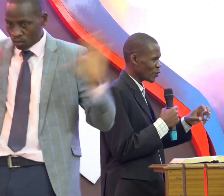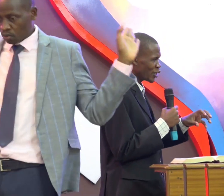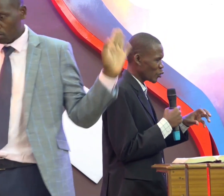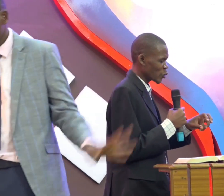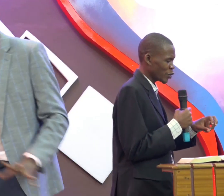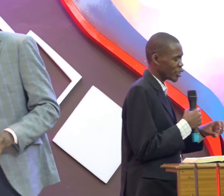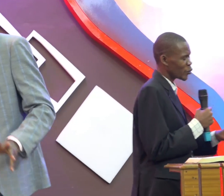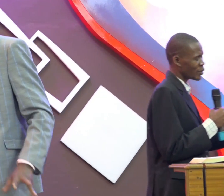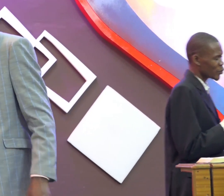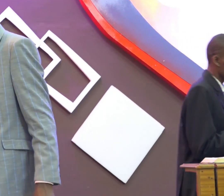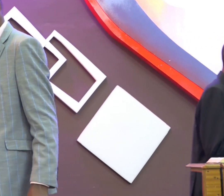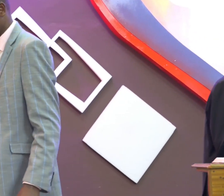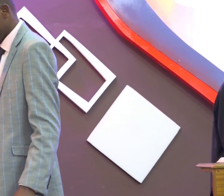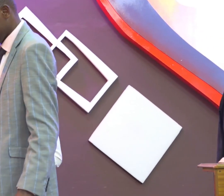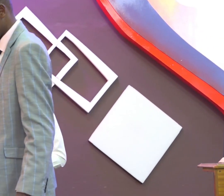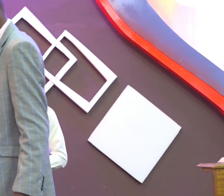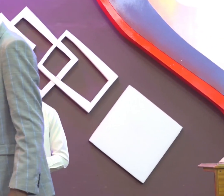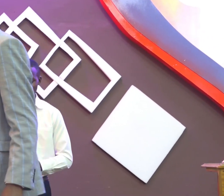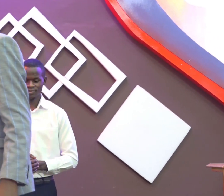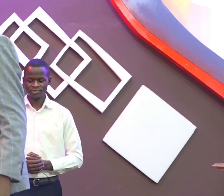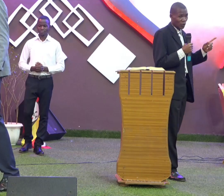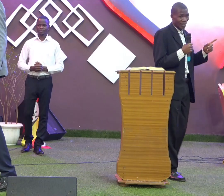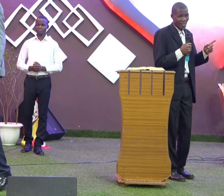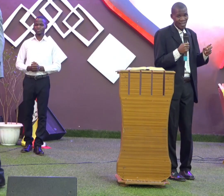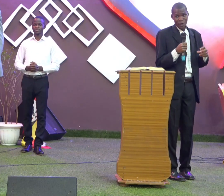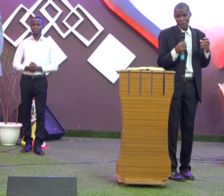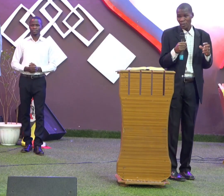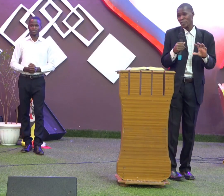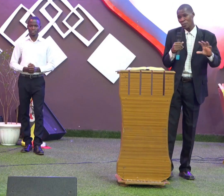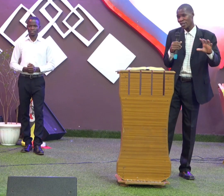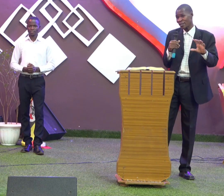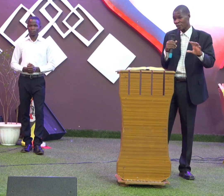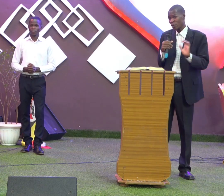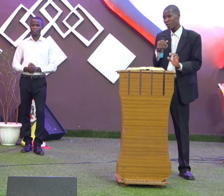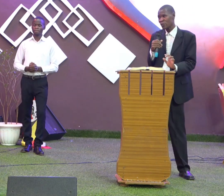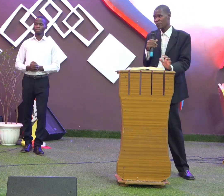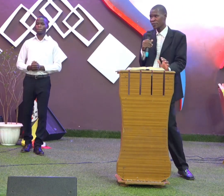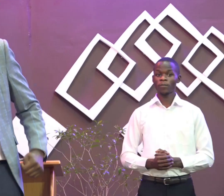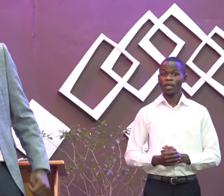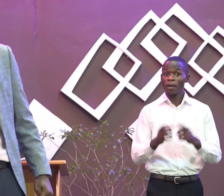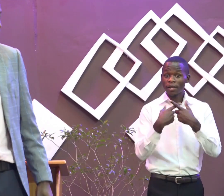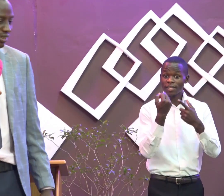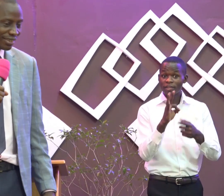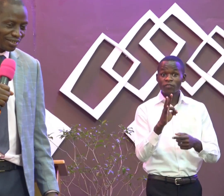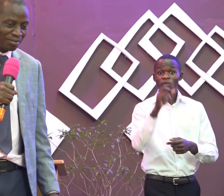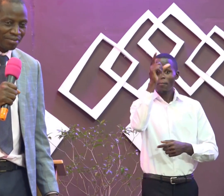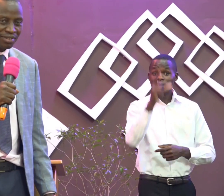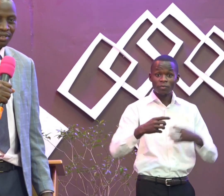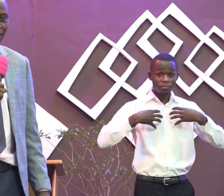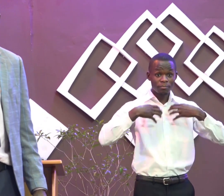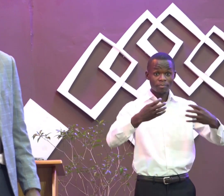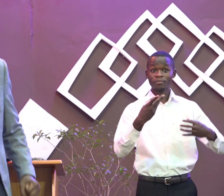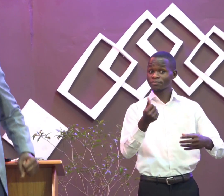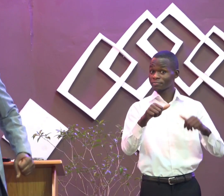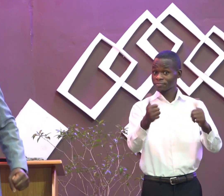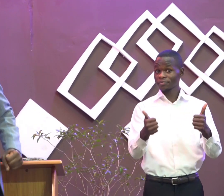someone move on the way speaking to themselves alone, then you know they are either quarreling or something like that. Sajanga sente mwezili. But if someone has